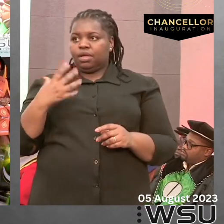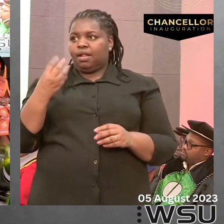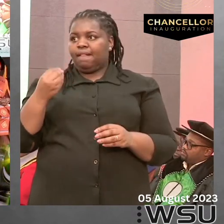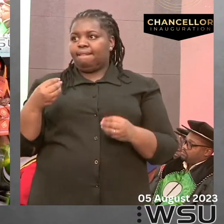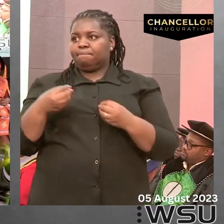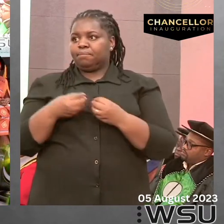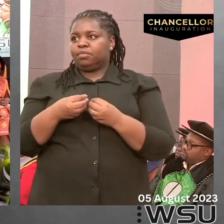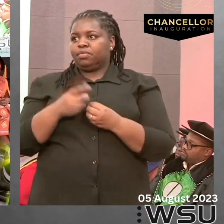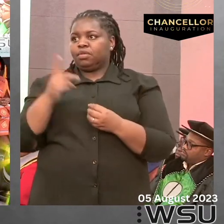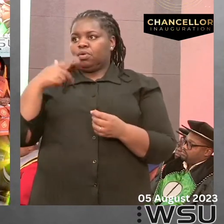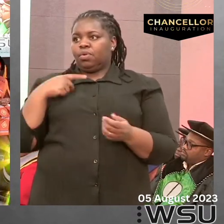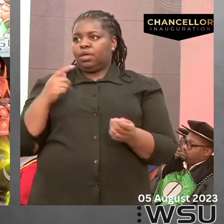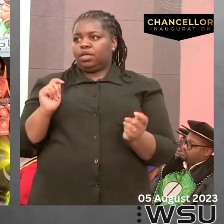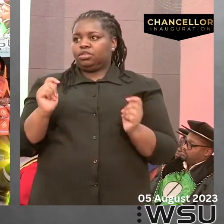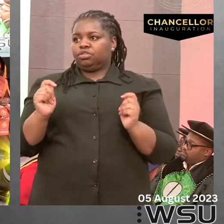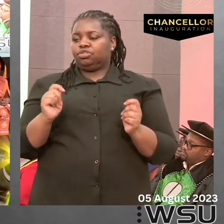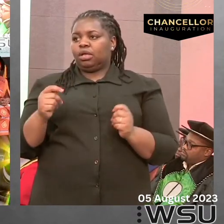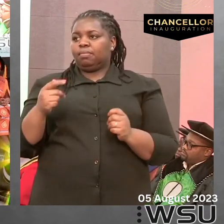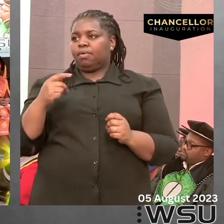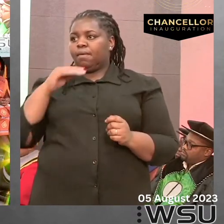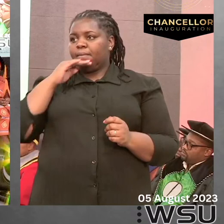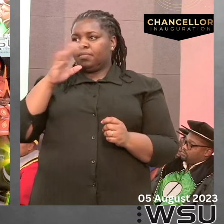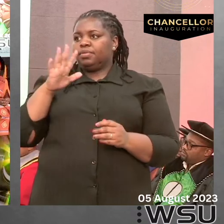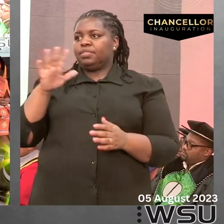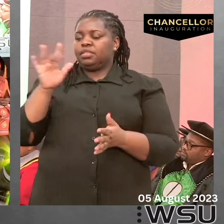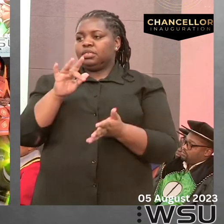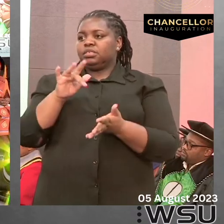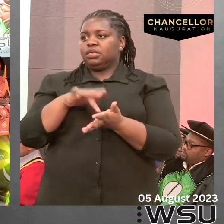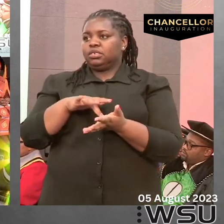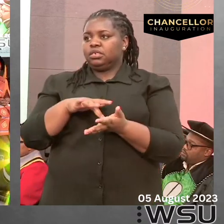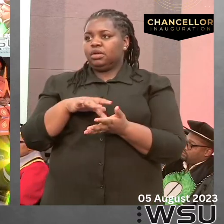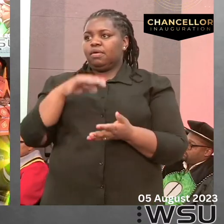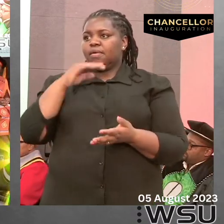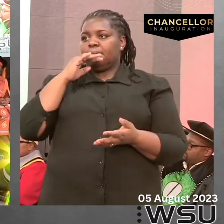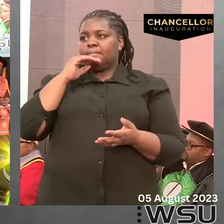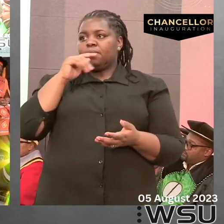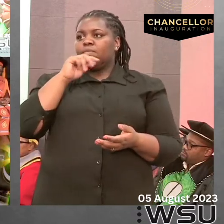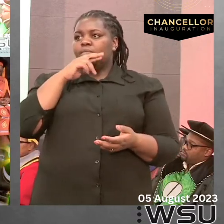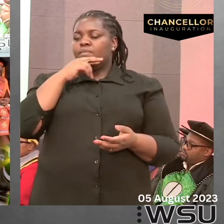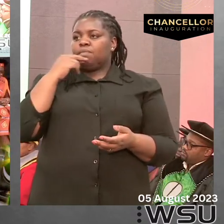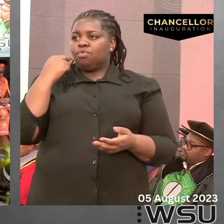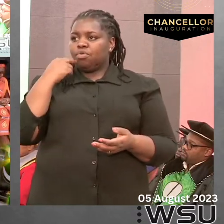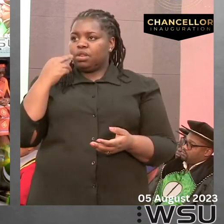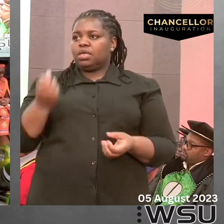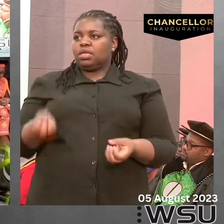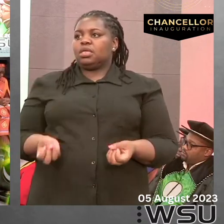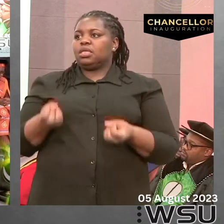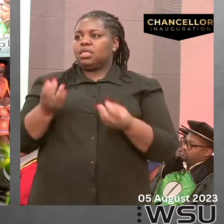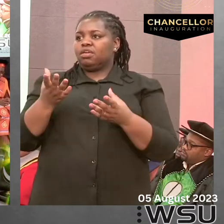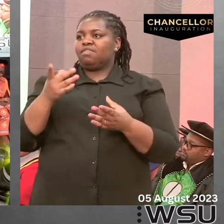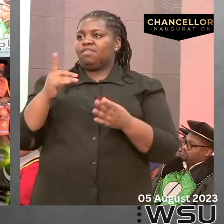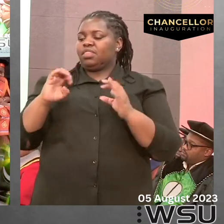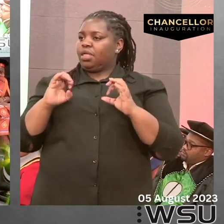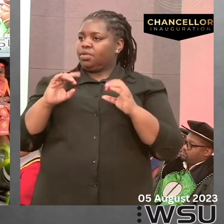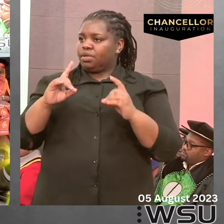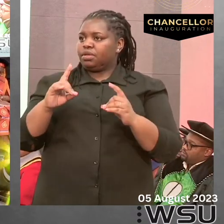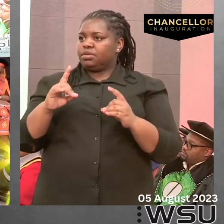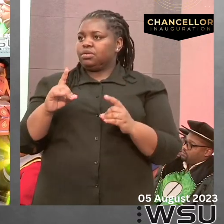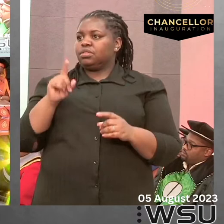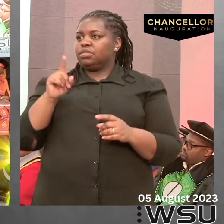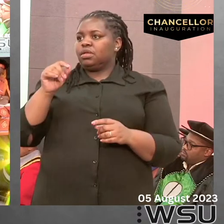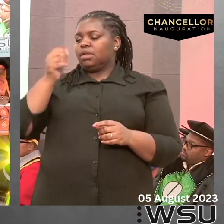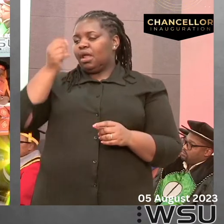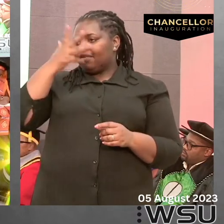that we can shape and be the center that will really give the kind of education that